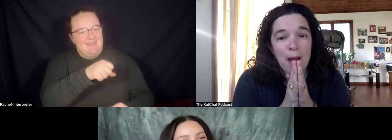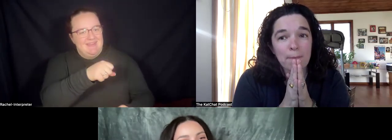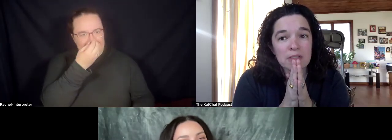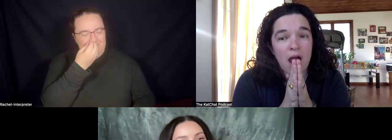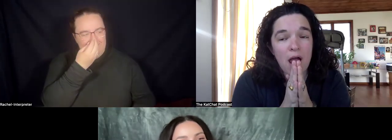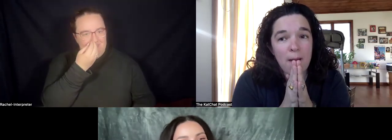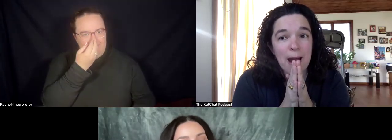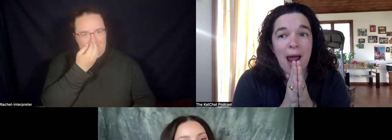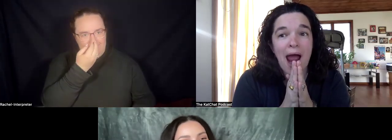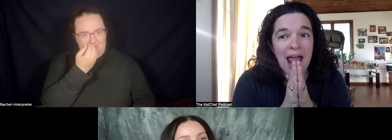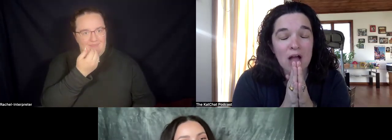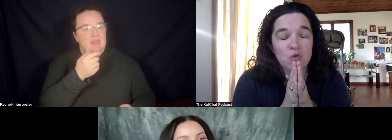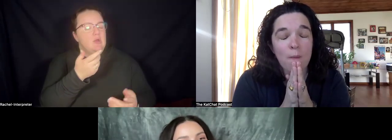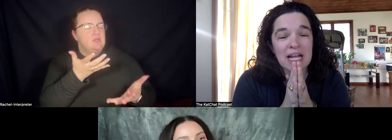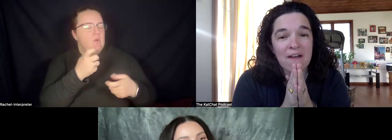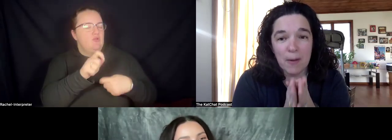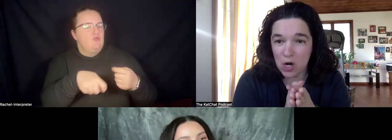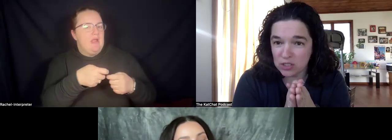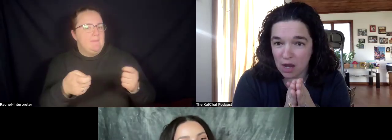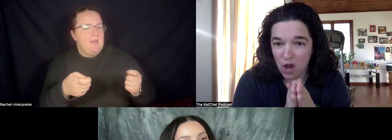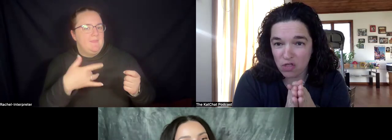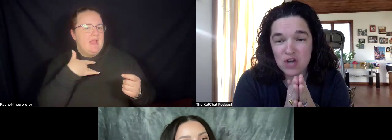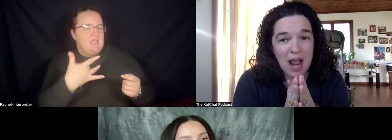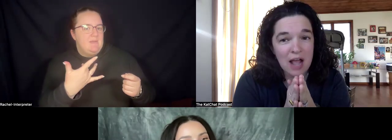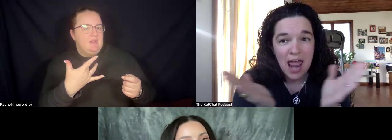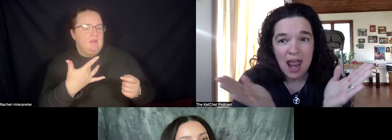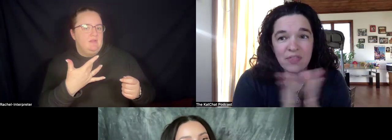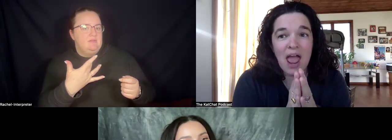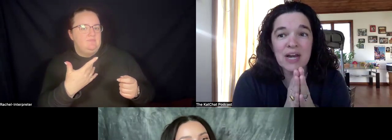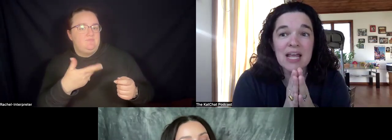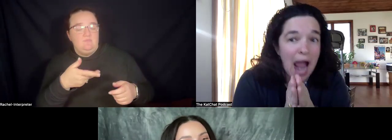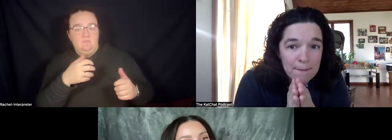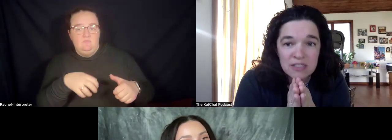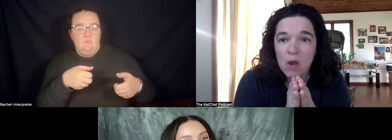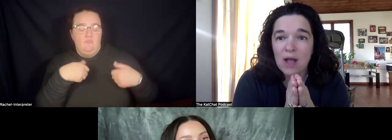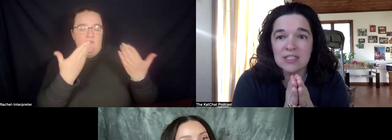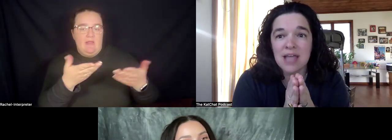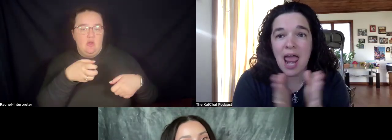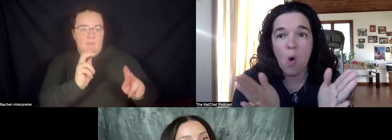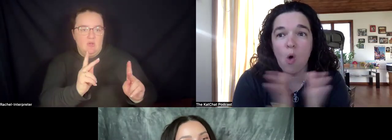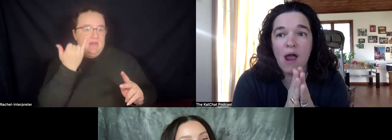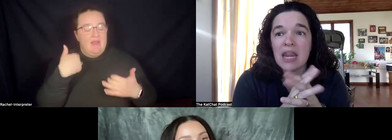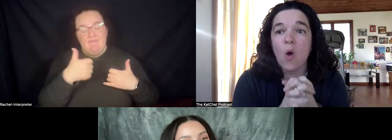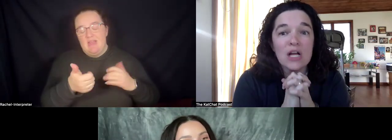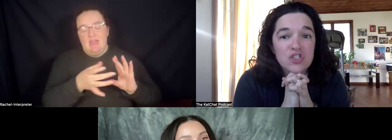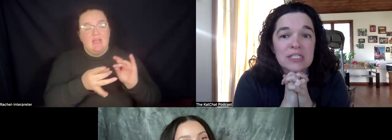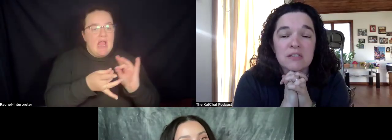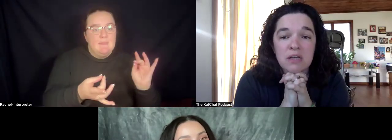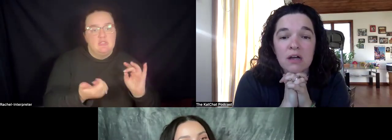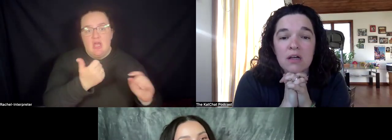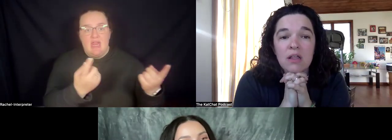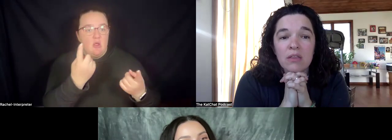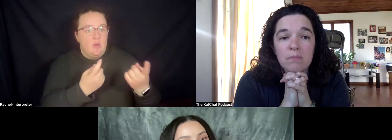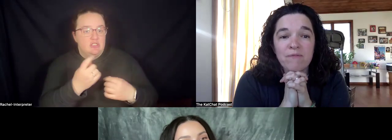to wrap up my podcast. Normally give a person another chance if they have any comments they want to say or any